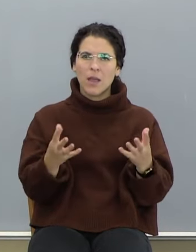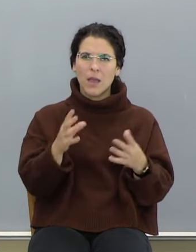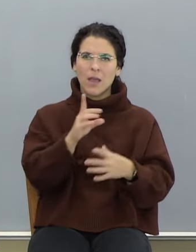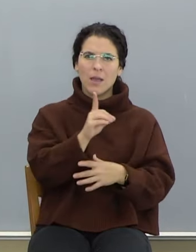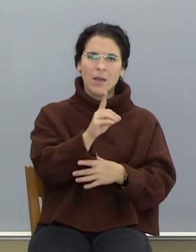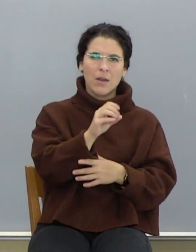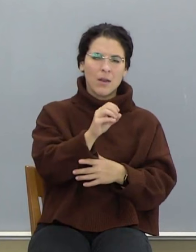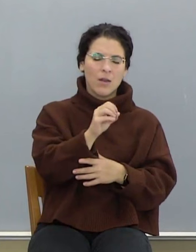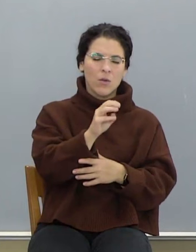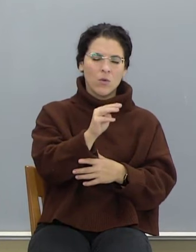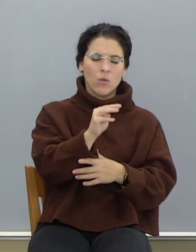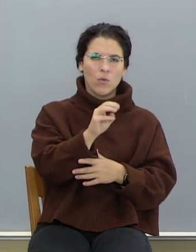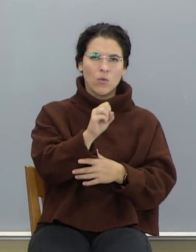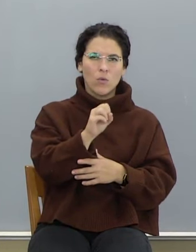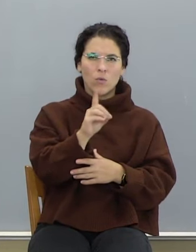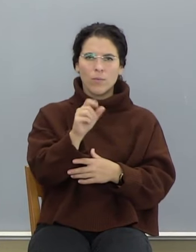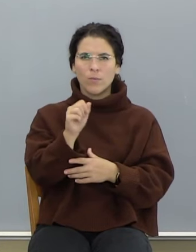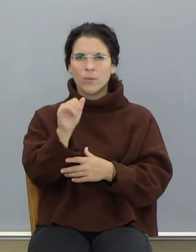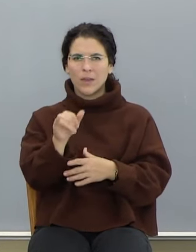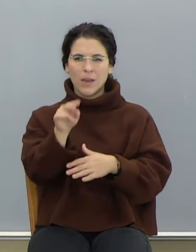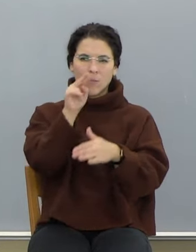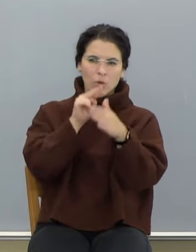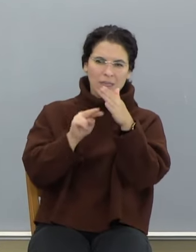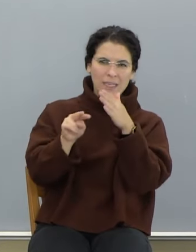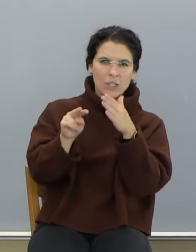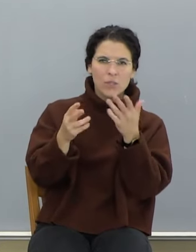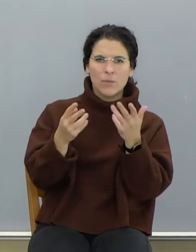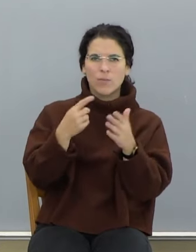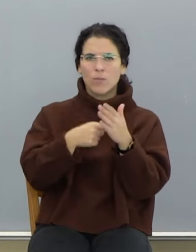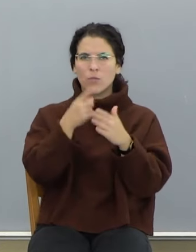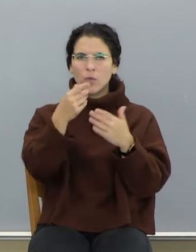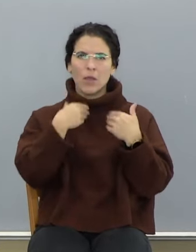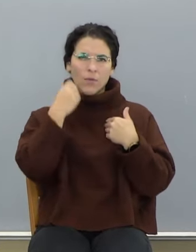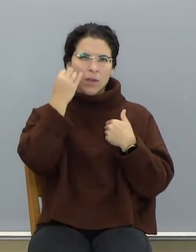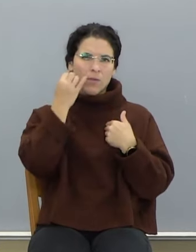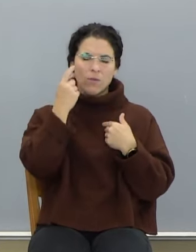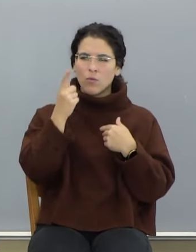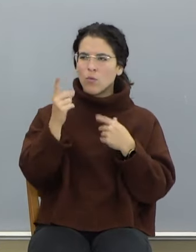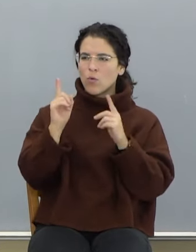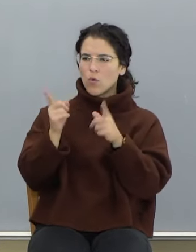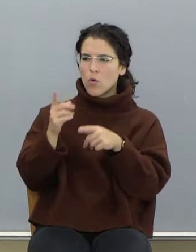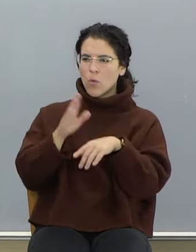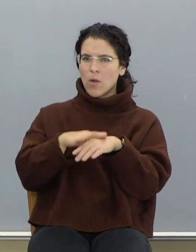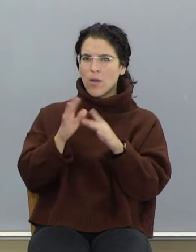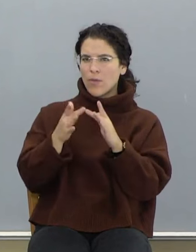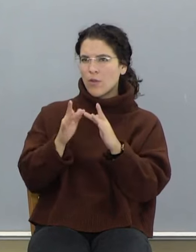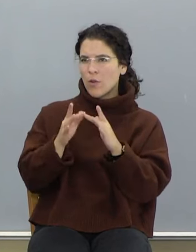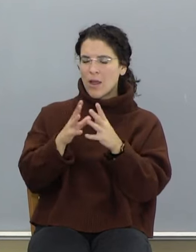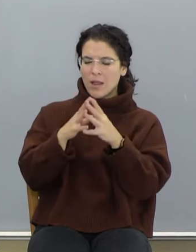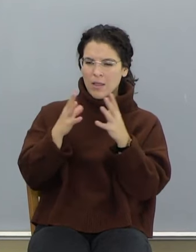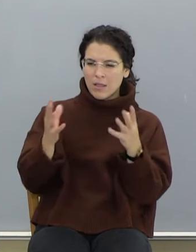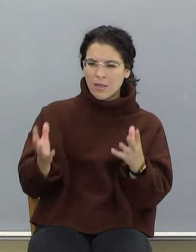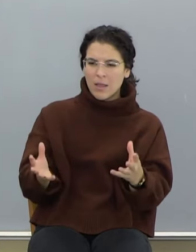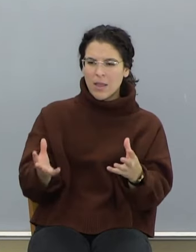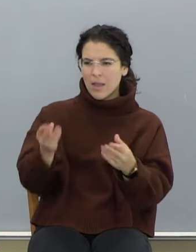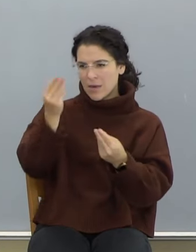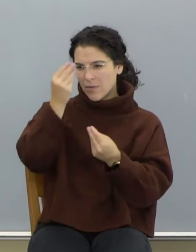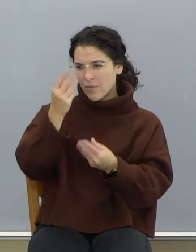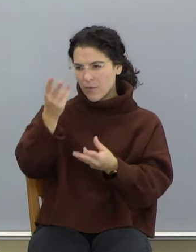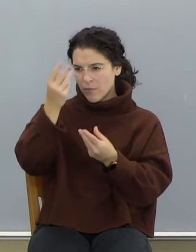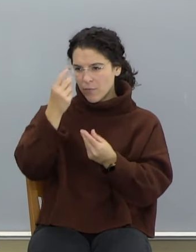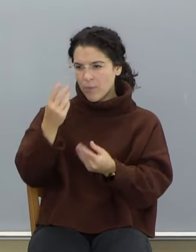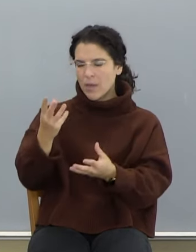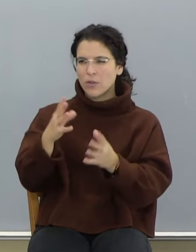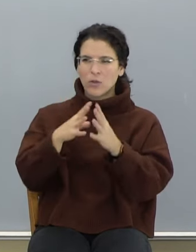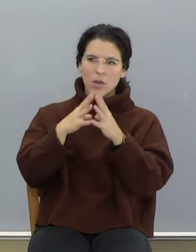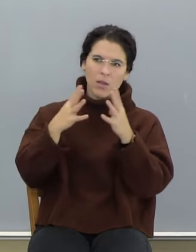doomsday predictions. What you have, if you go on the internet, you'll have a lot of information. You will